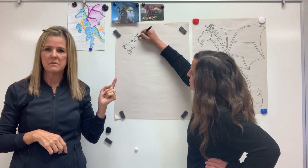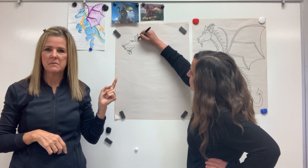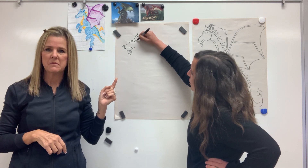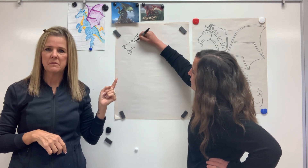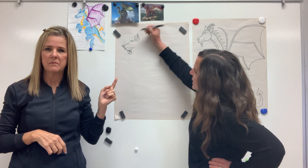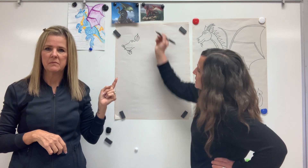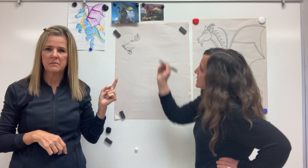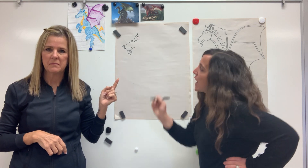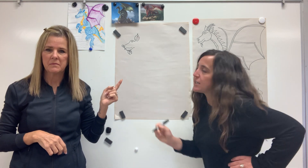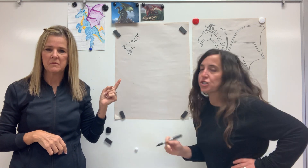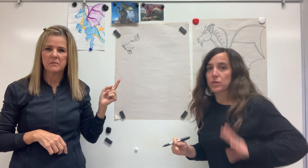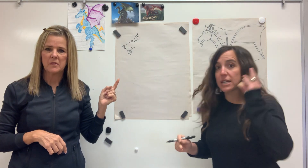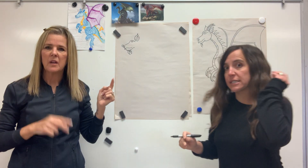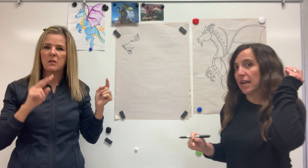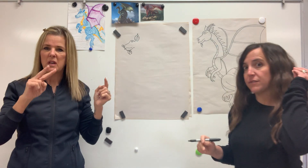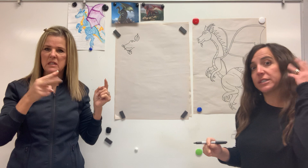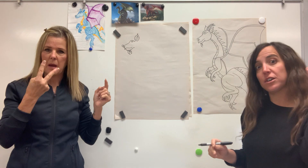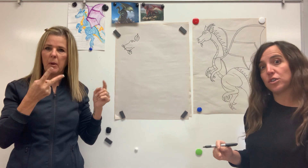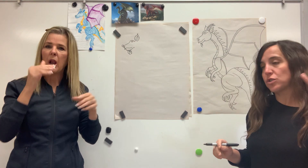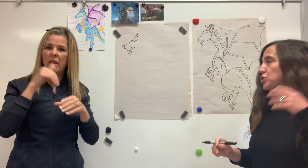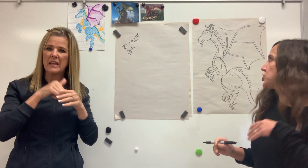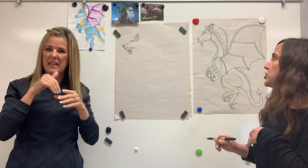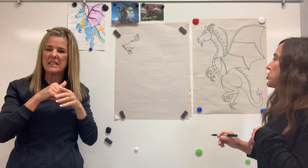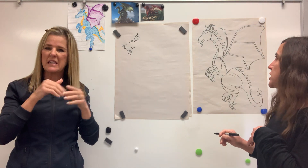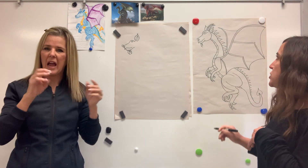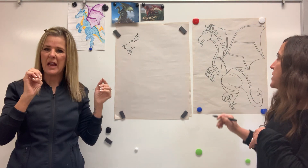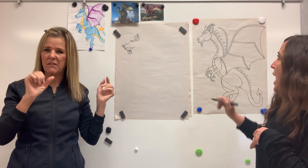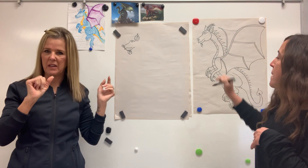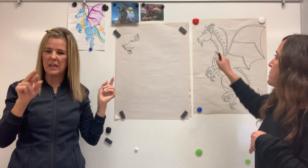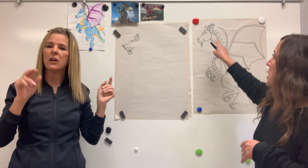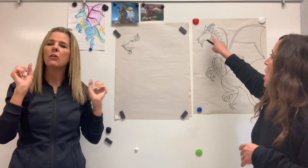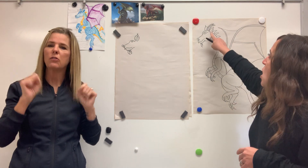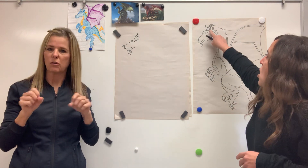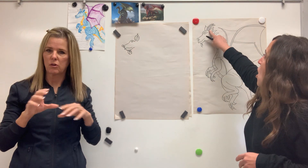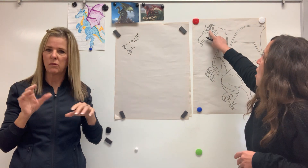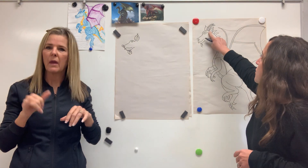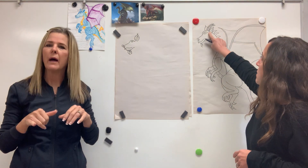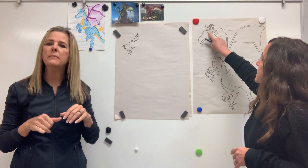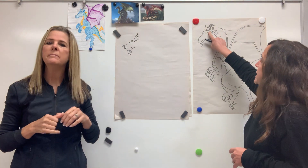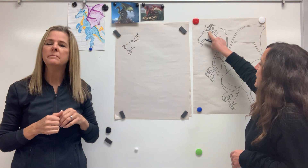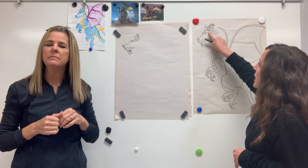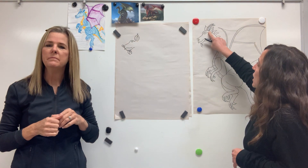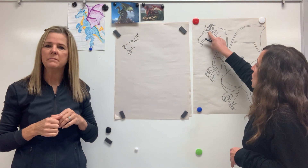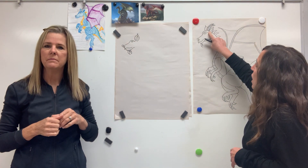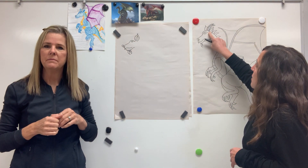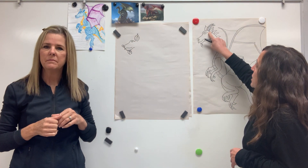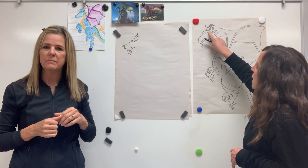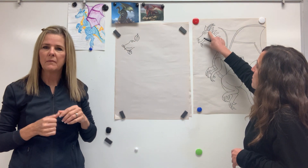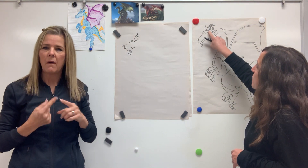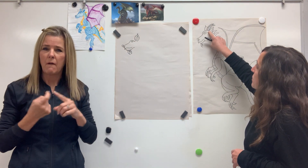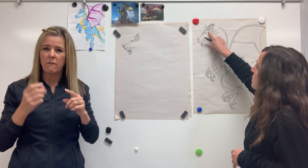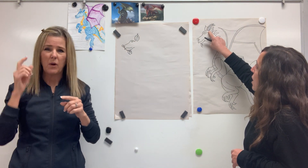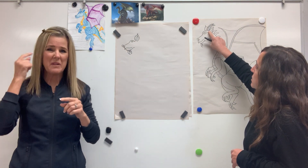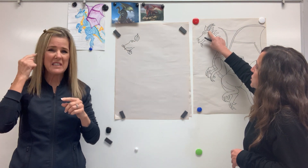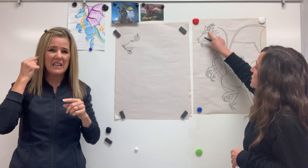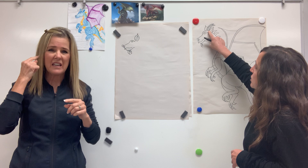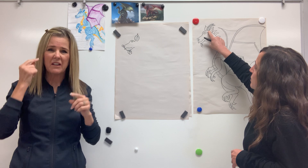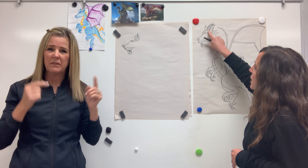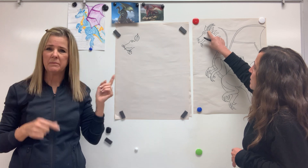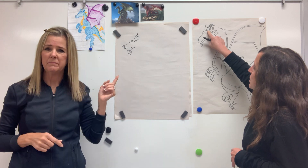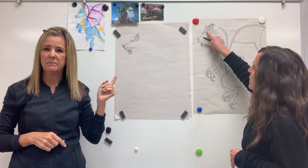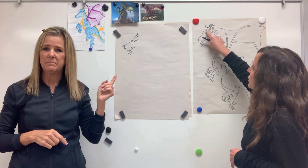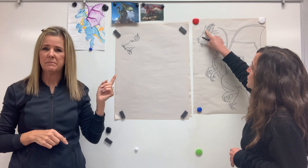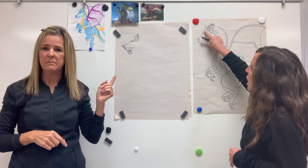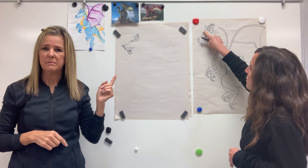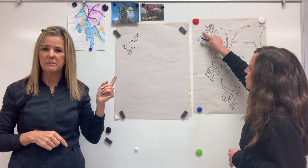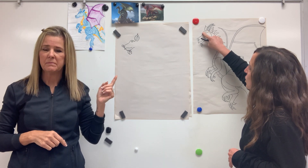make it double on the inside to show the inside of his ear, you could certainly do that. From his ear, I'm gonna come up from the bottom just a little